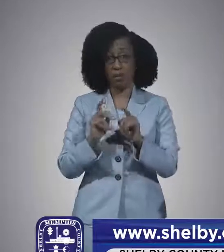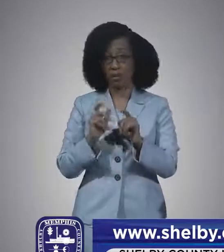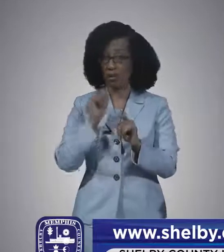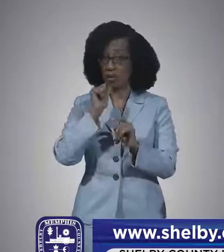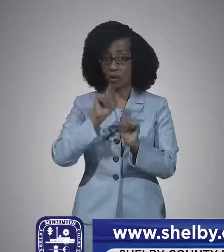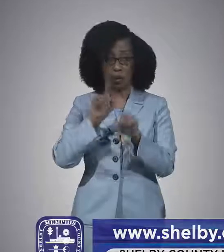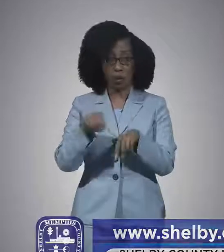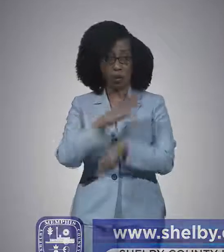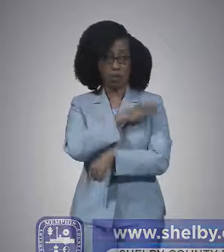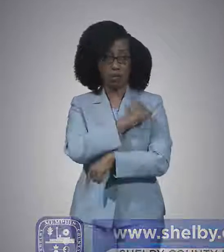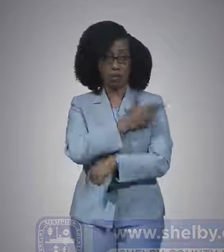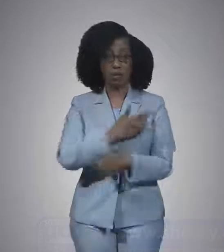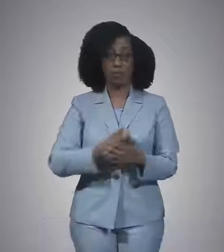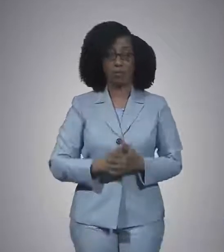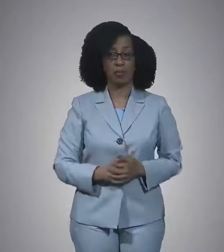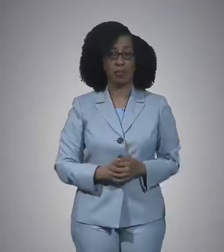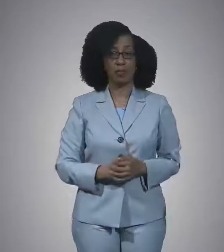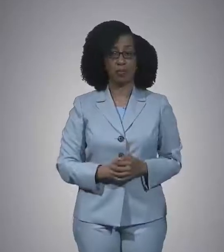hospital.